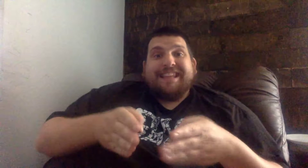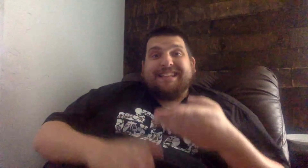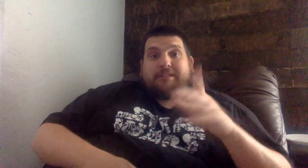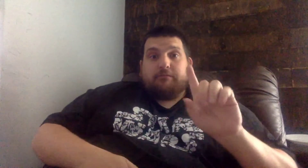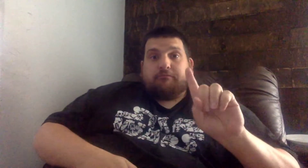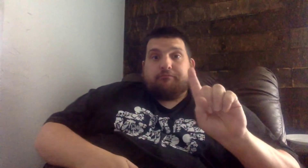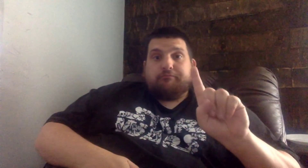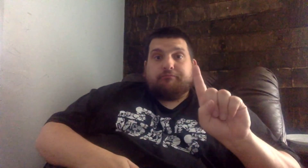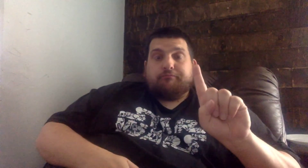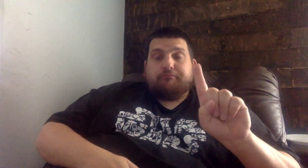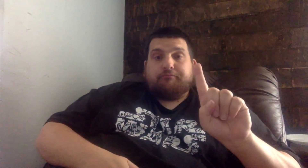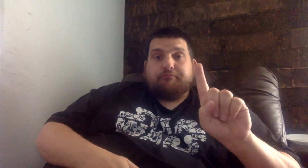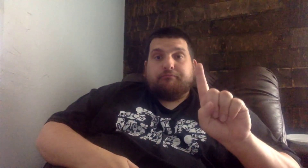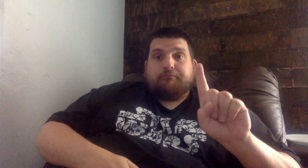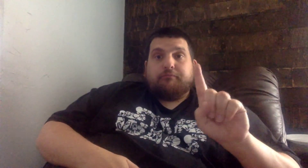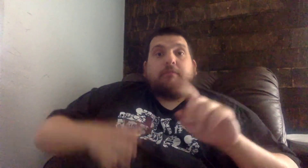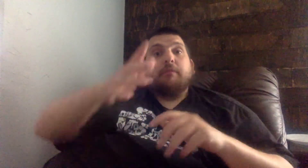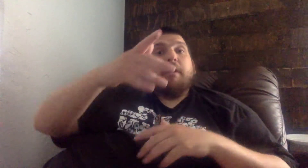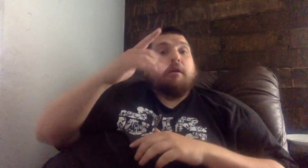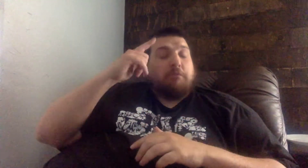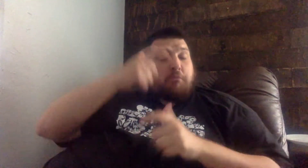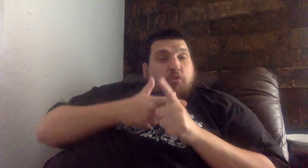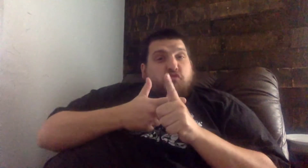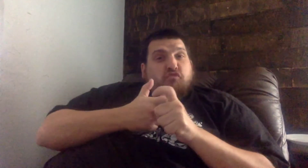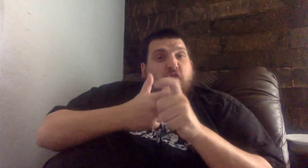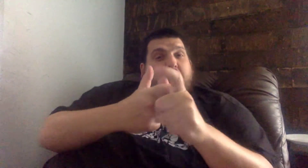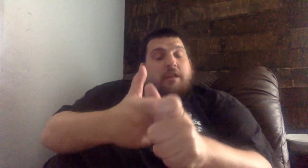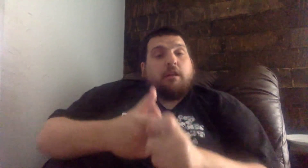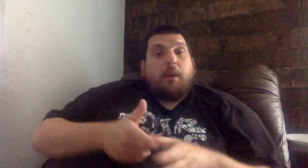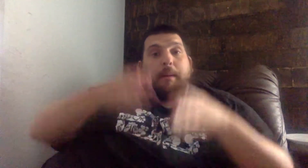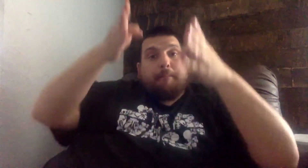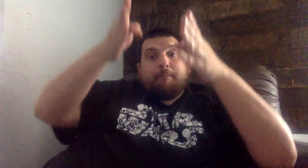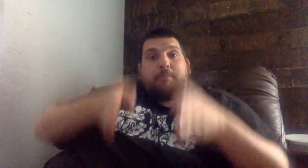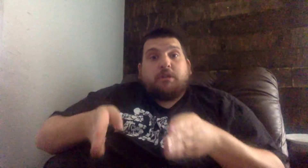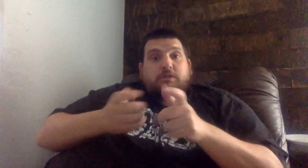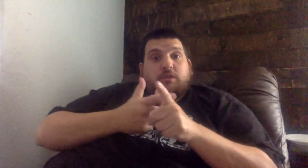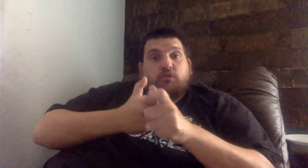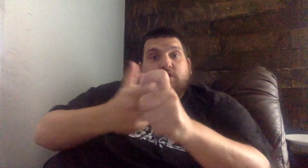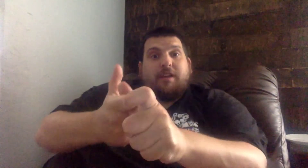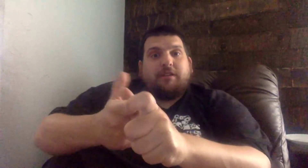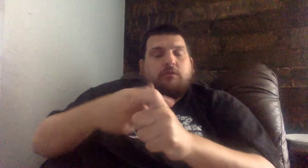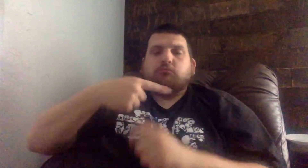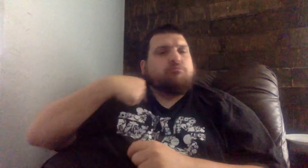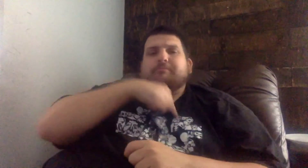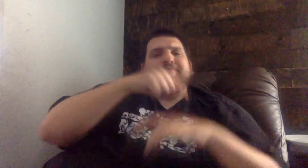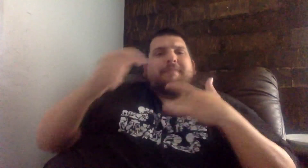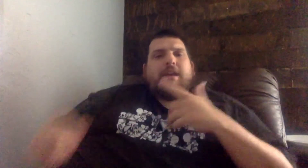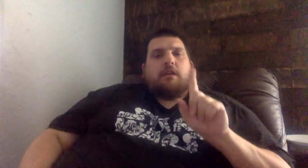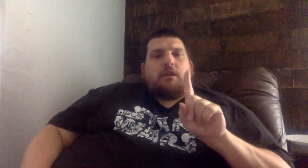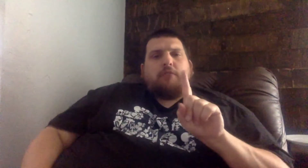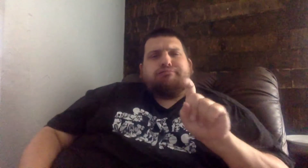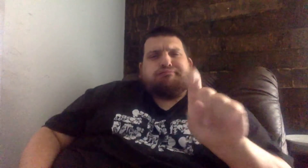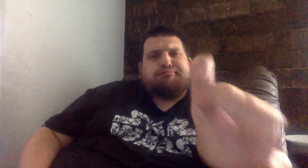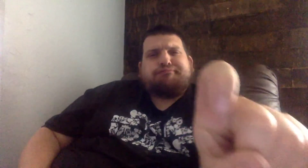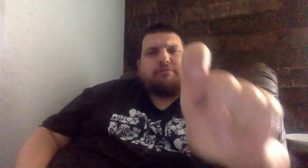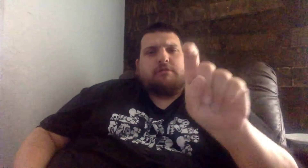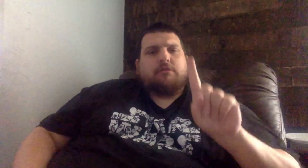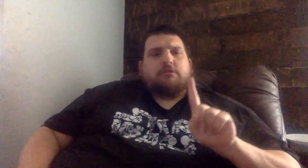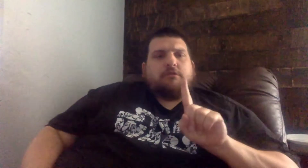A person is shown with the 1 hand shape. So for example, a person is running. We would sign